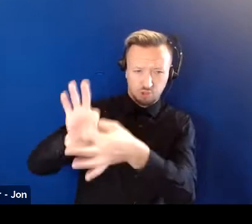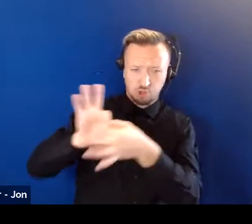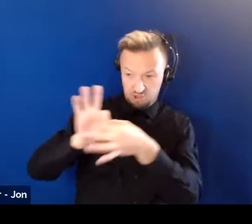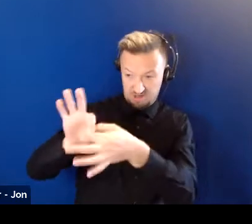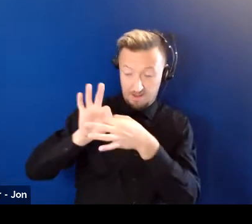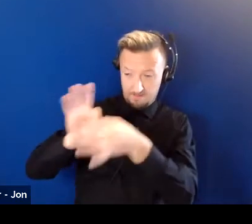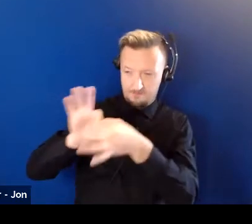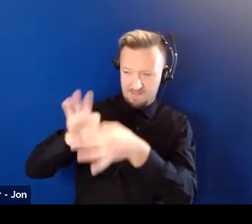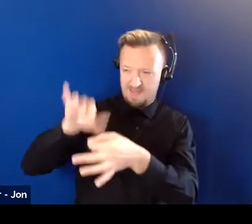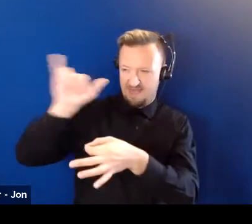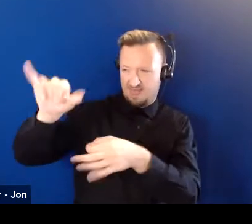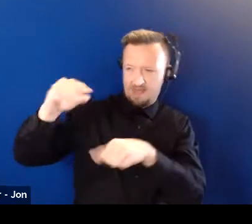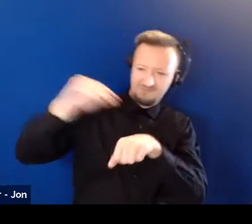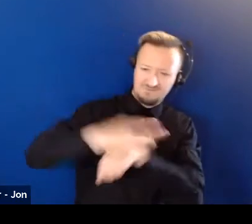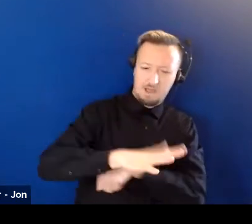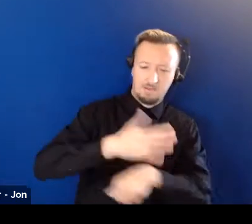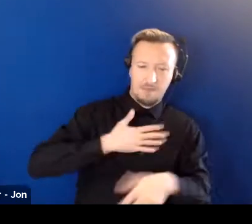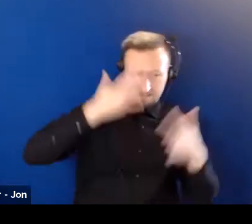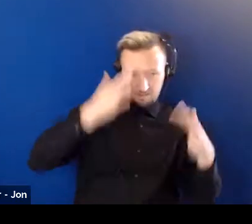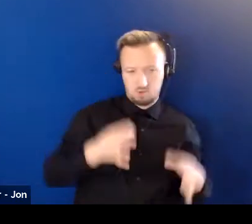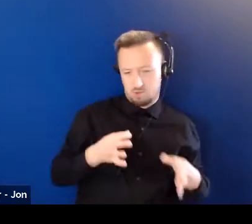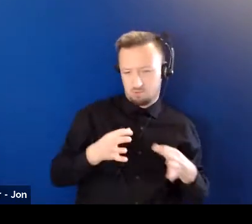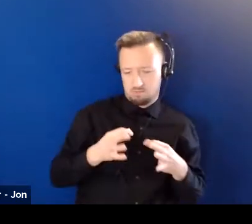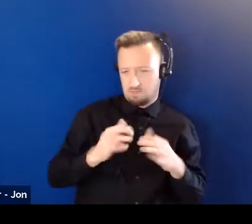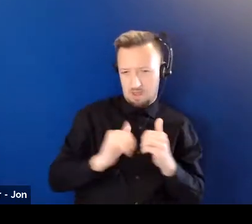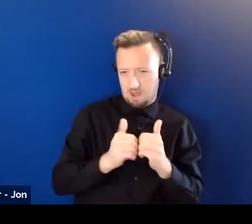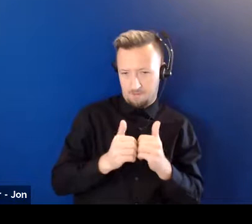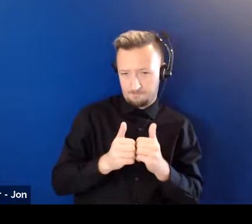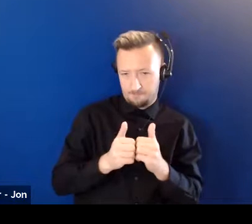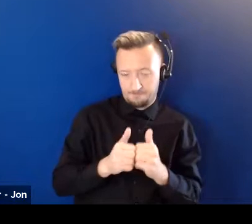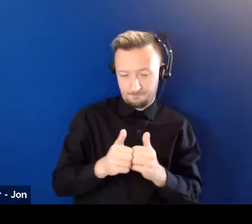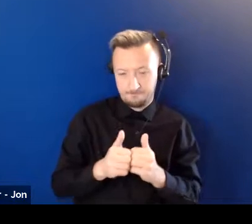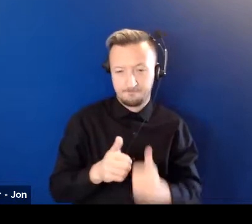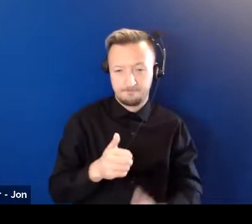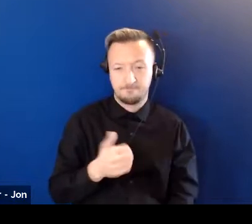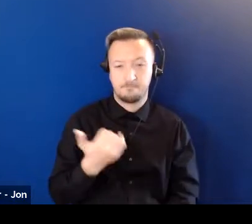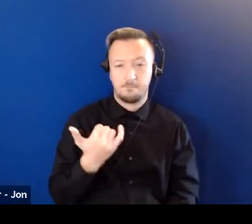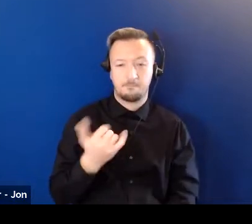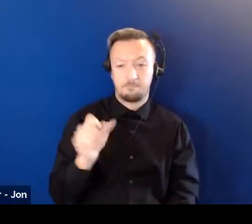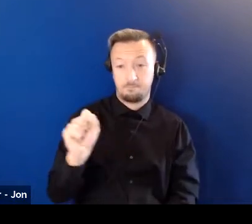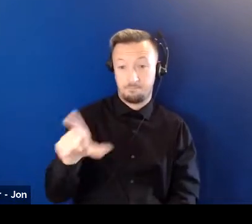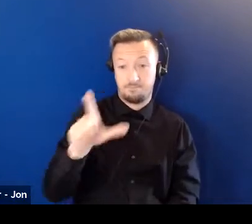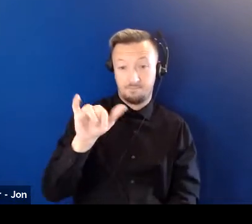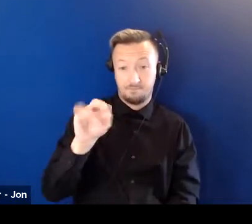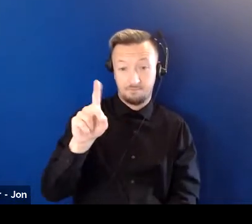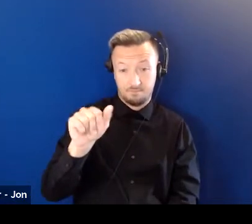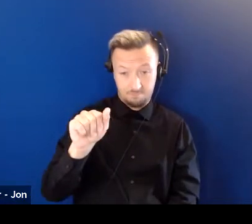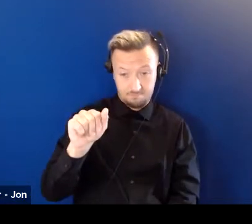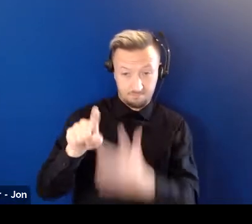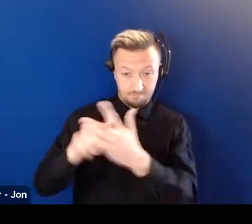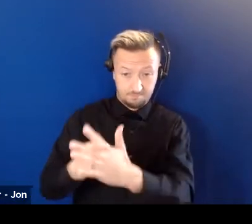for this grant? And so I'm going to go ahead and pose this question to Linda to get us